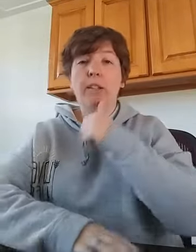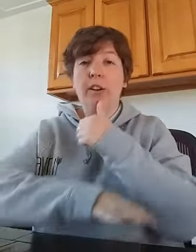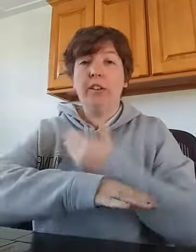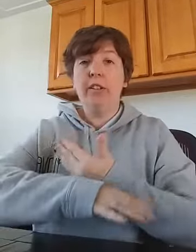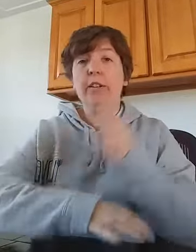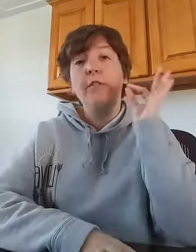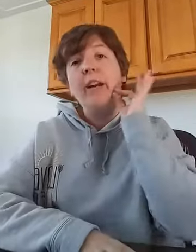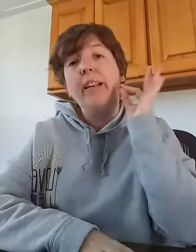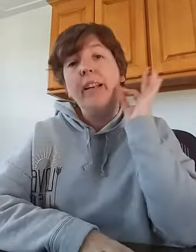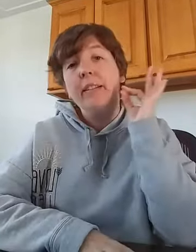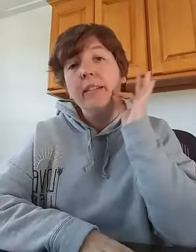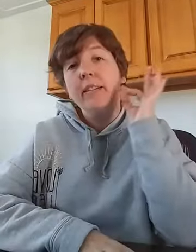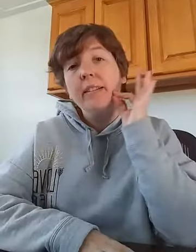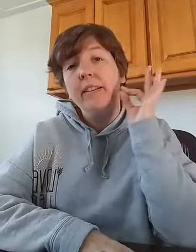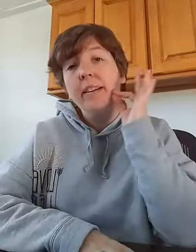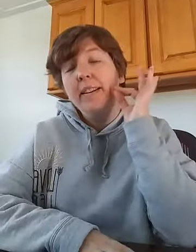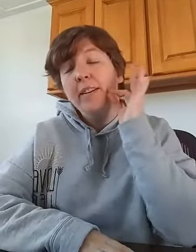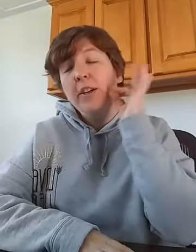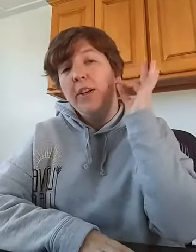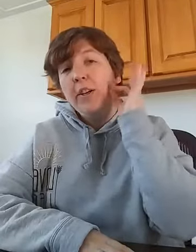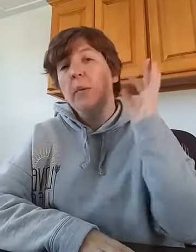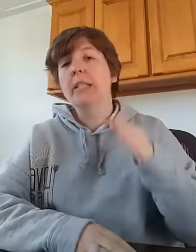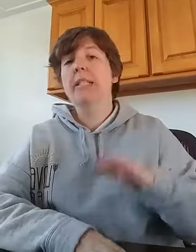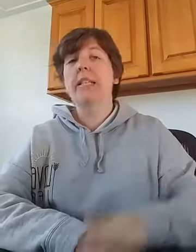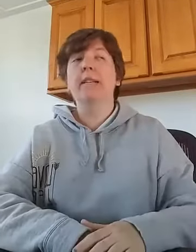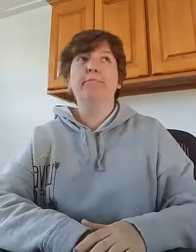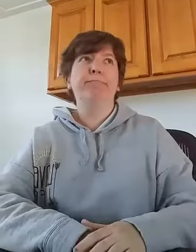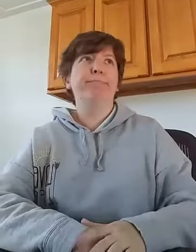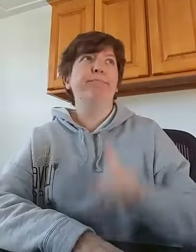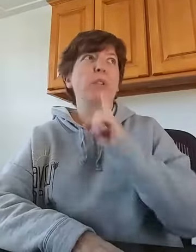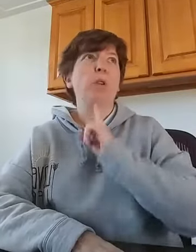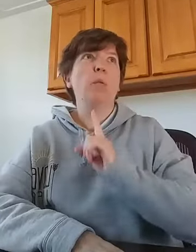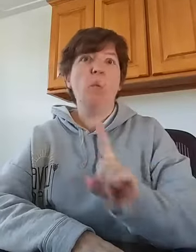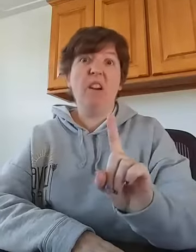daughter, Frankie, was 1.